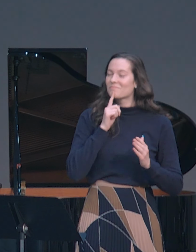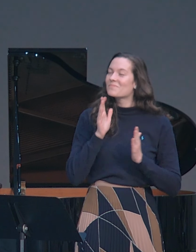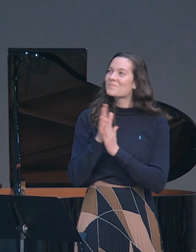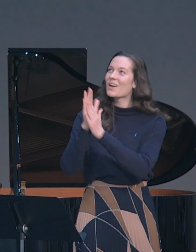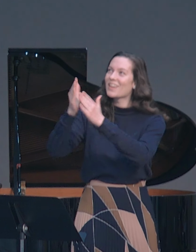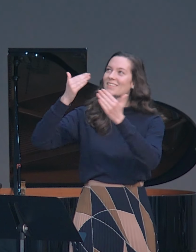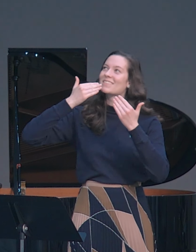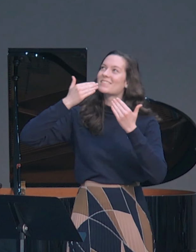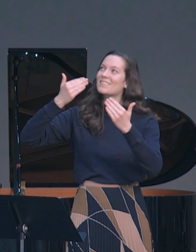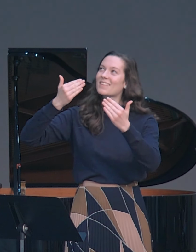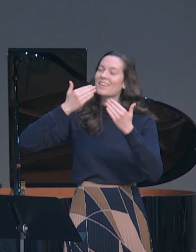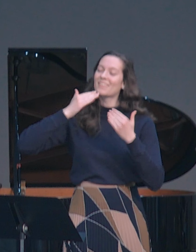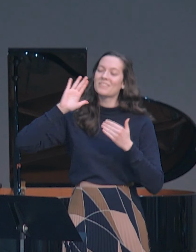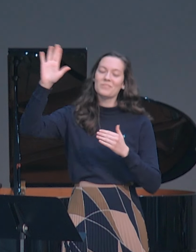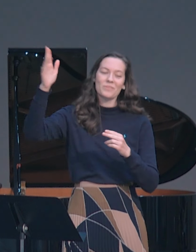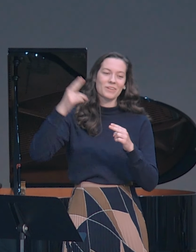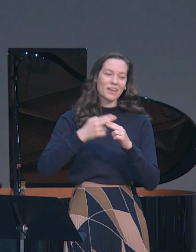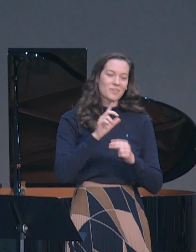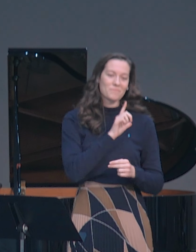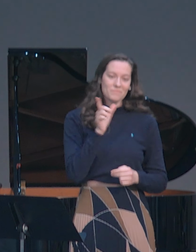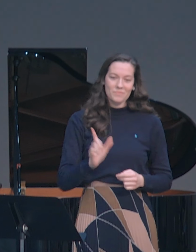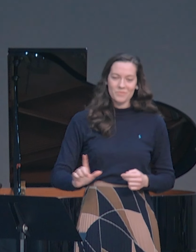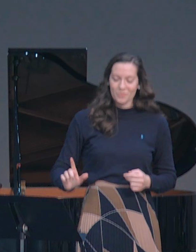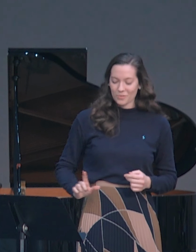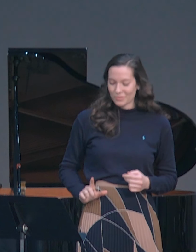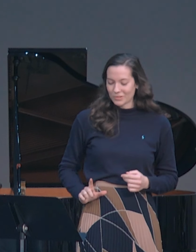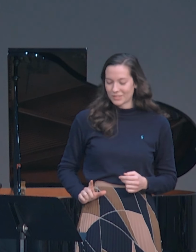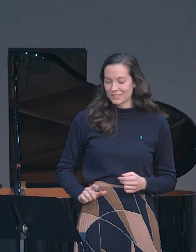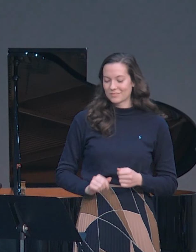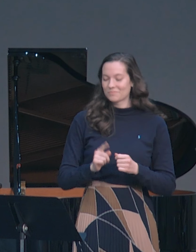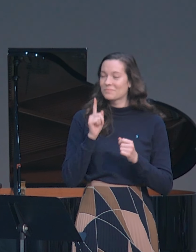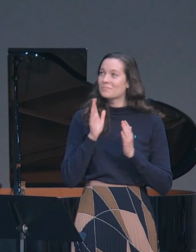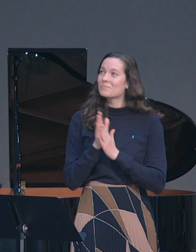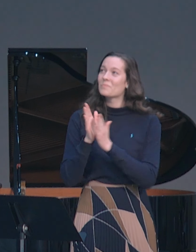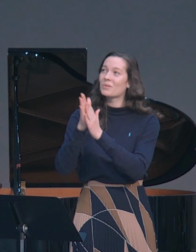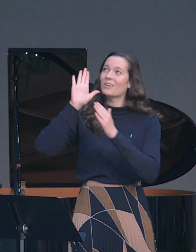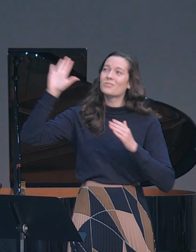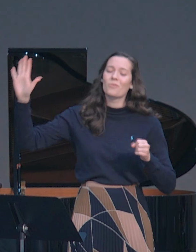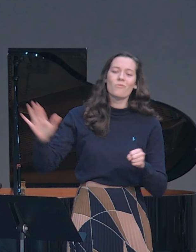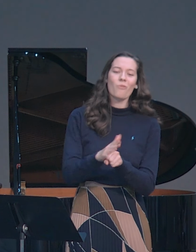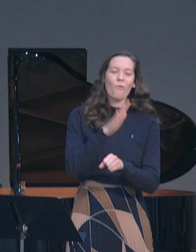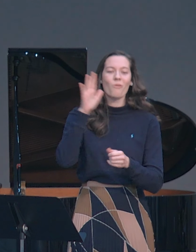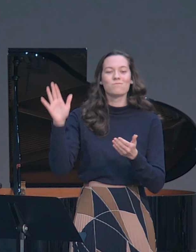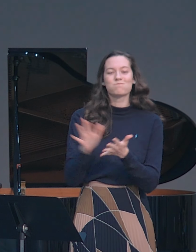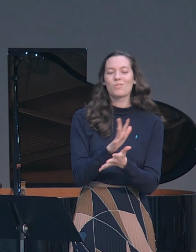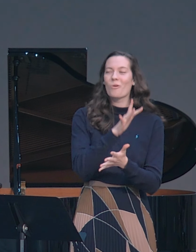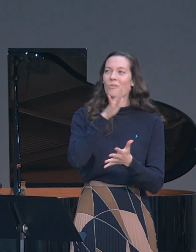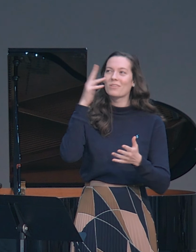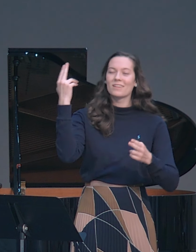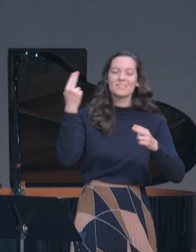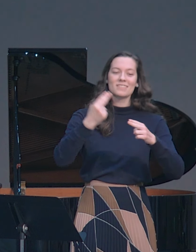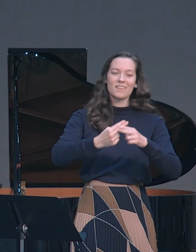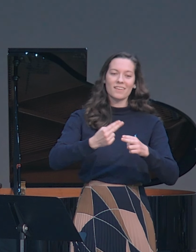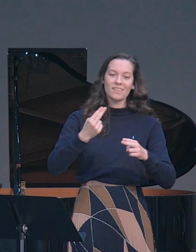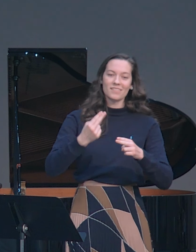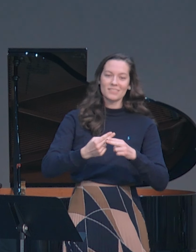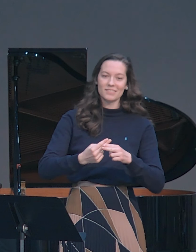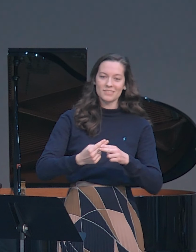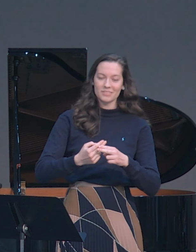name. Blessed be the name of the Lord, blessed be your glory.